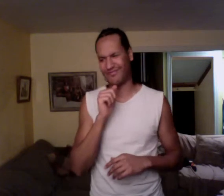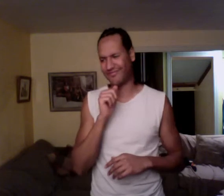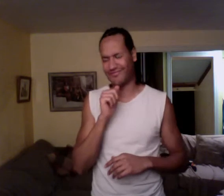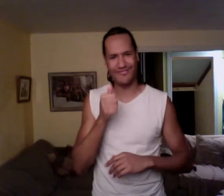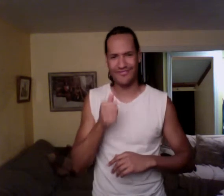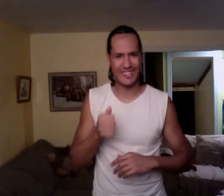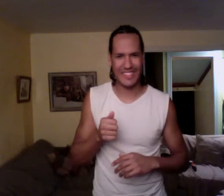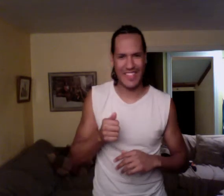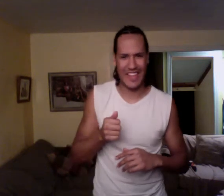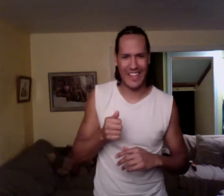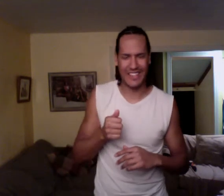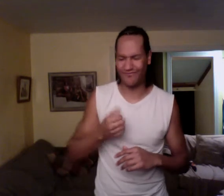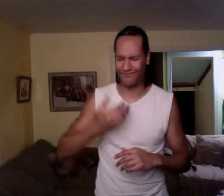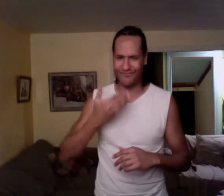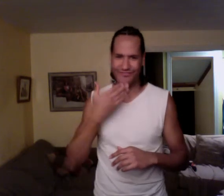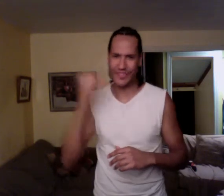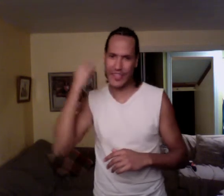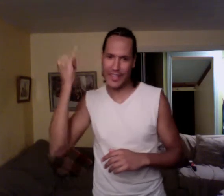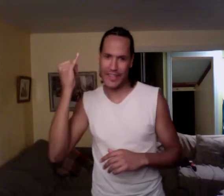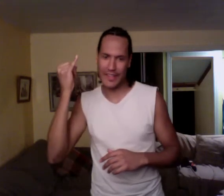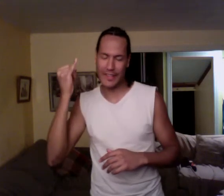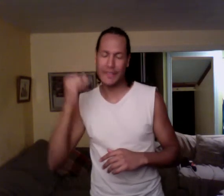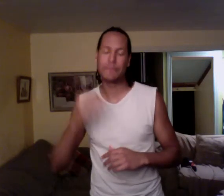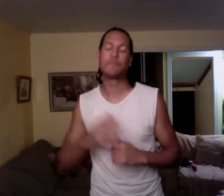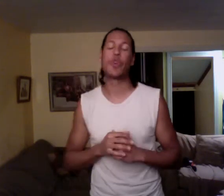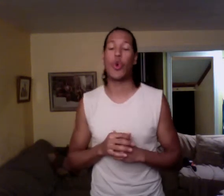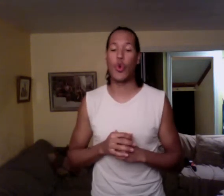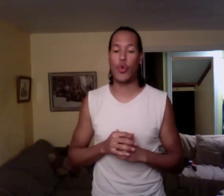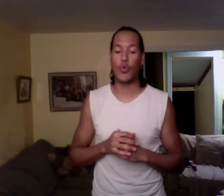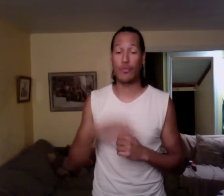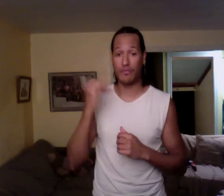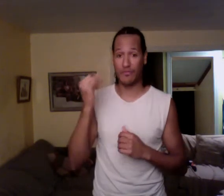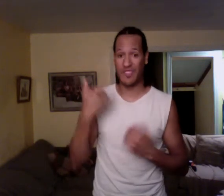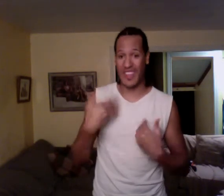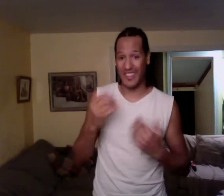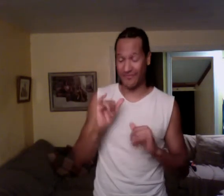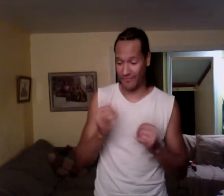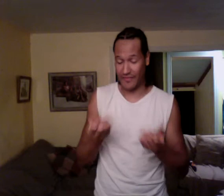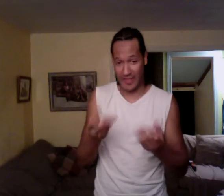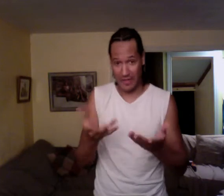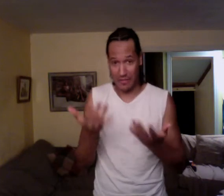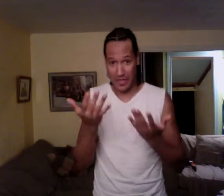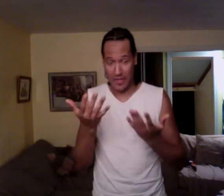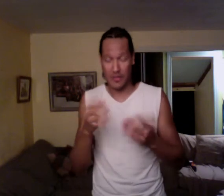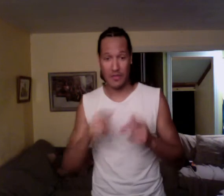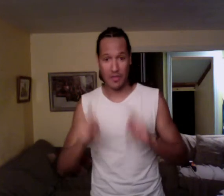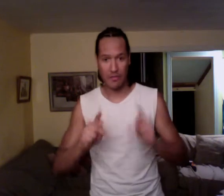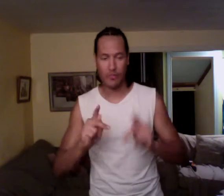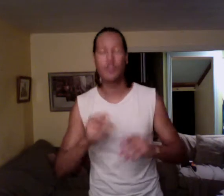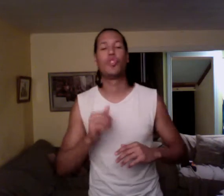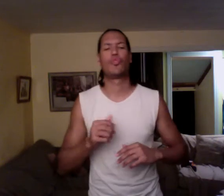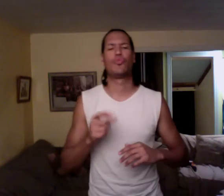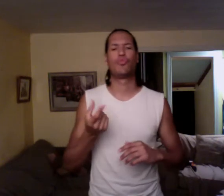and you can actually do that, they do what's called a second check, or just ensure that every check that's been